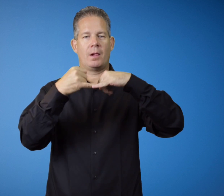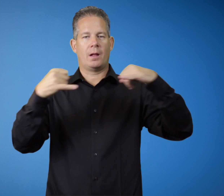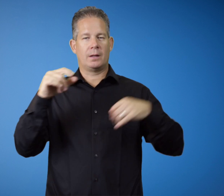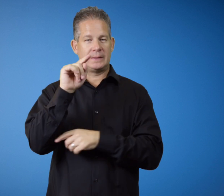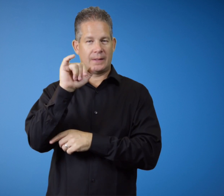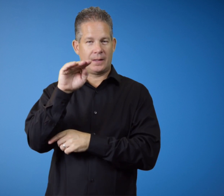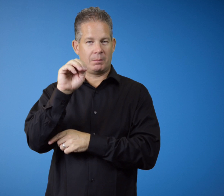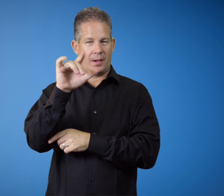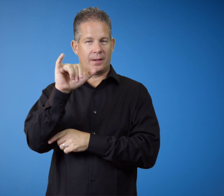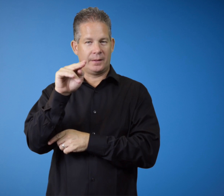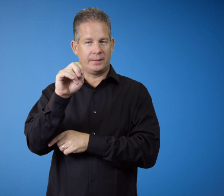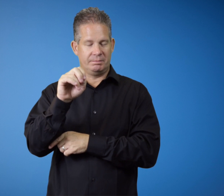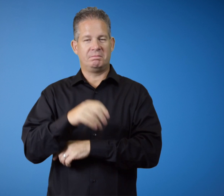Here is the timeline.